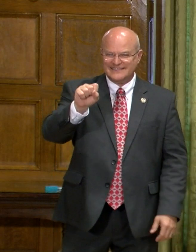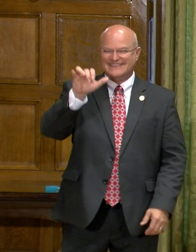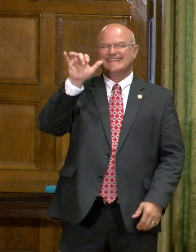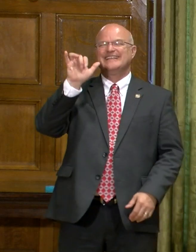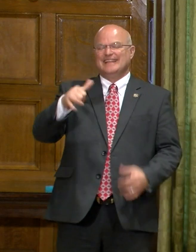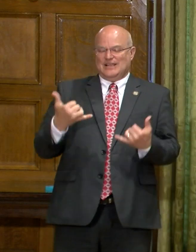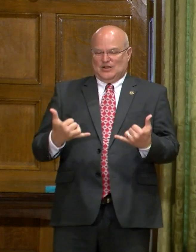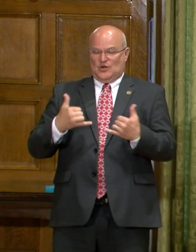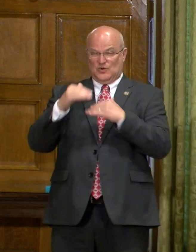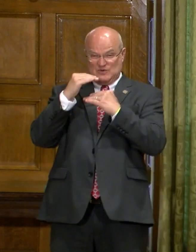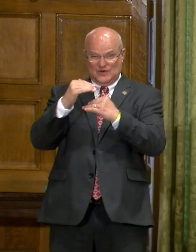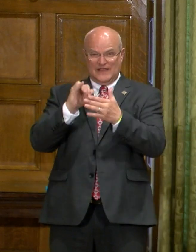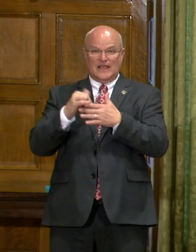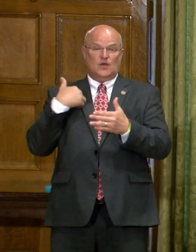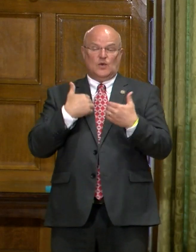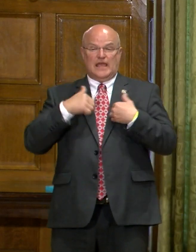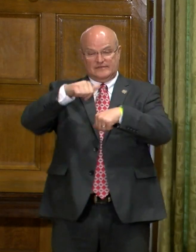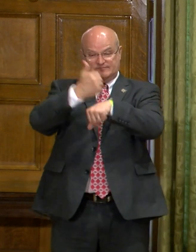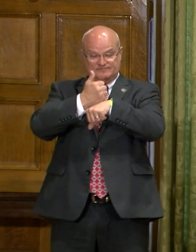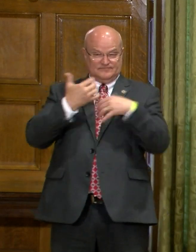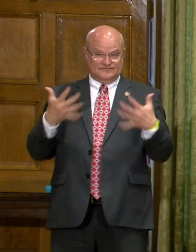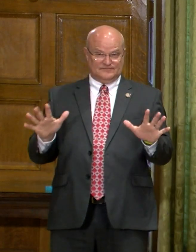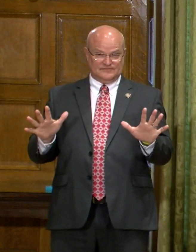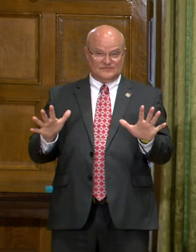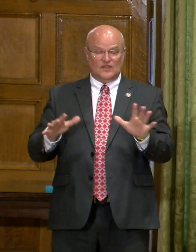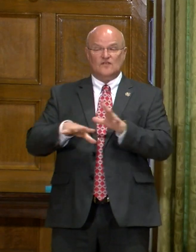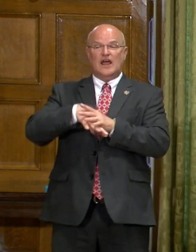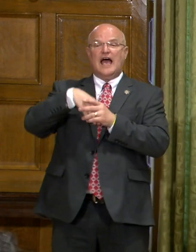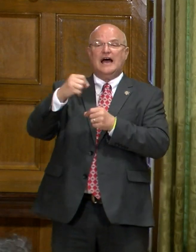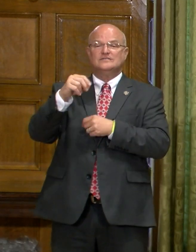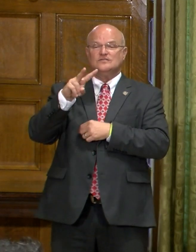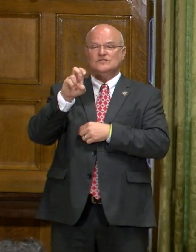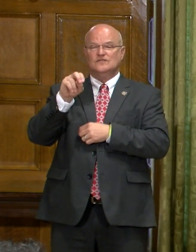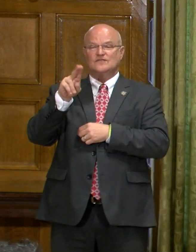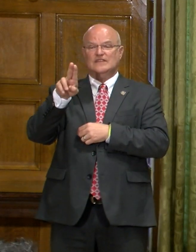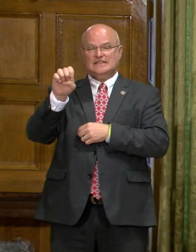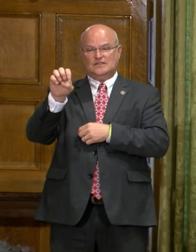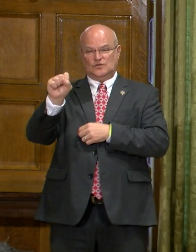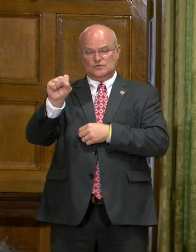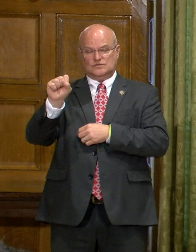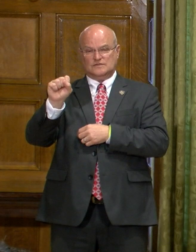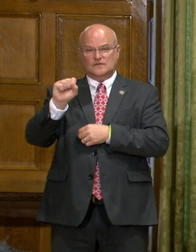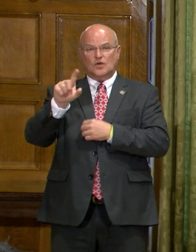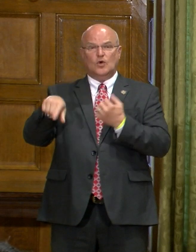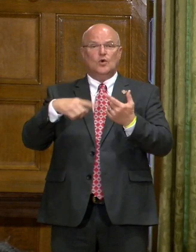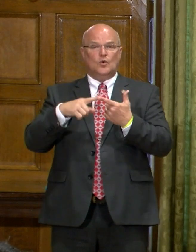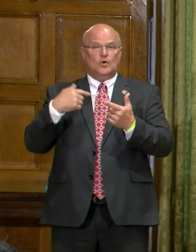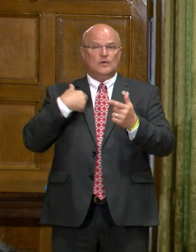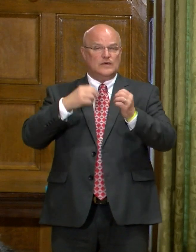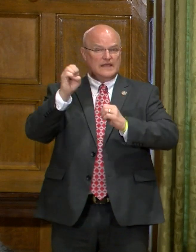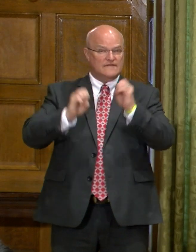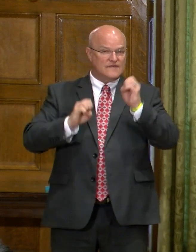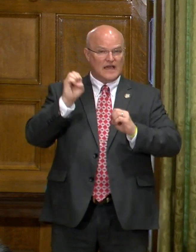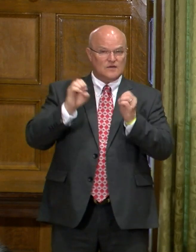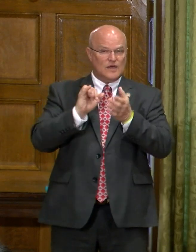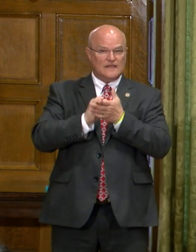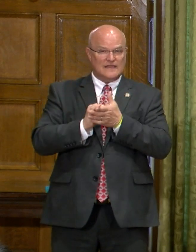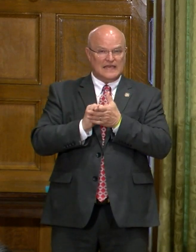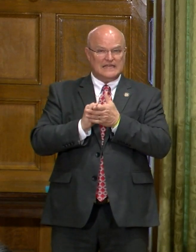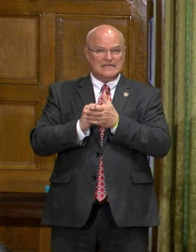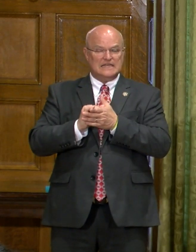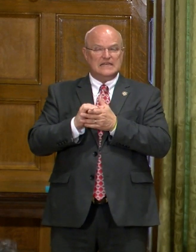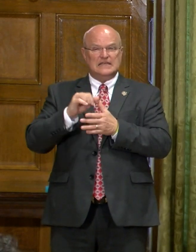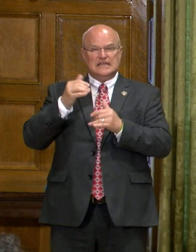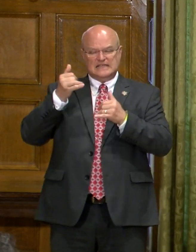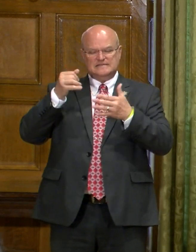into the current restrictions that we have in place for outdoor venues. Whenever we evaluate it the latter